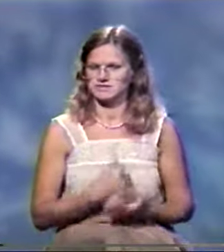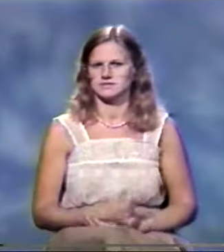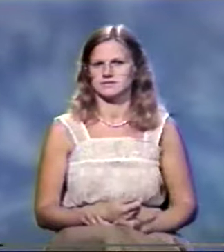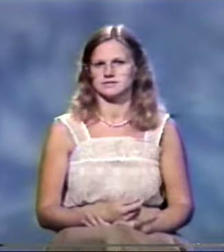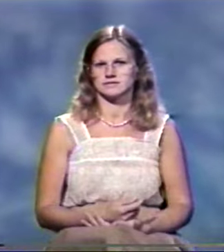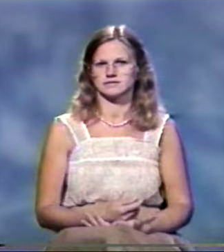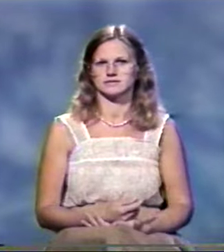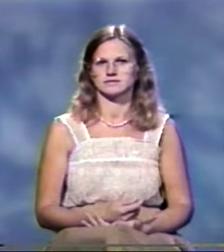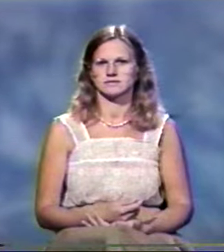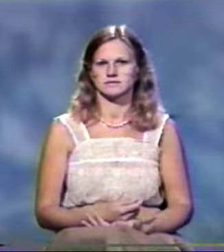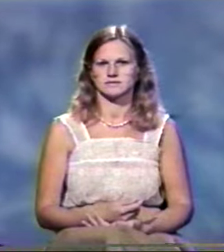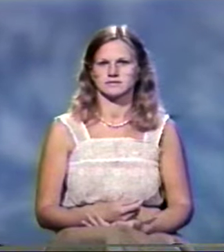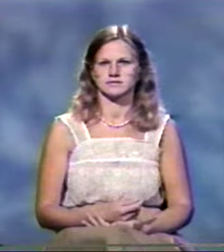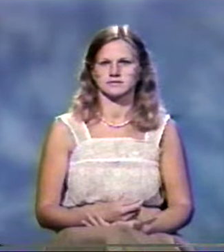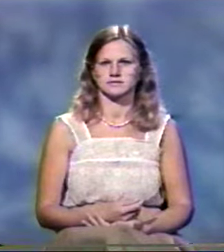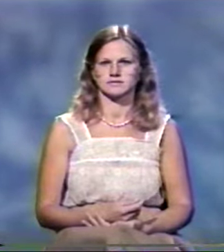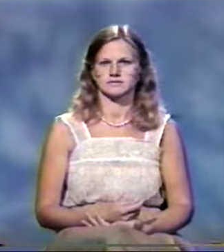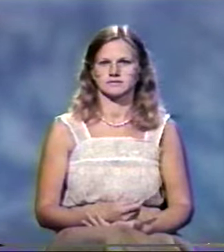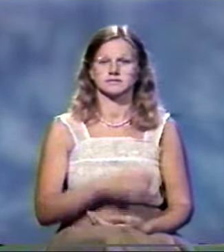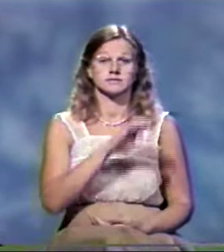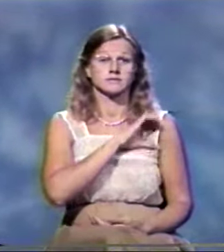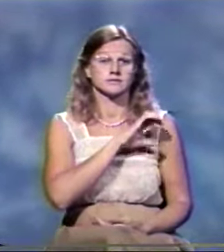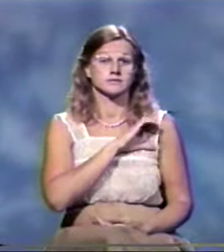The policeman wanted the other car, not me.